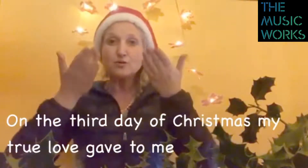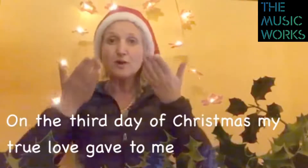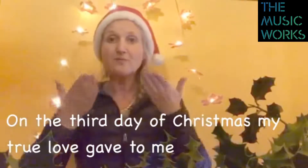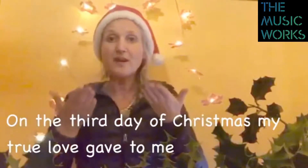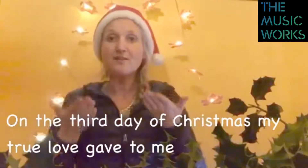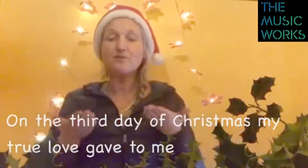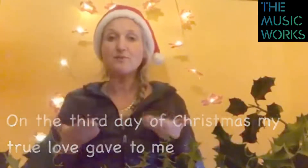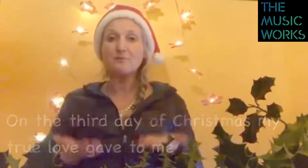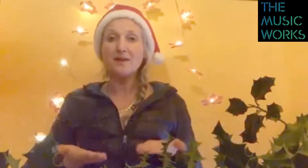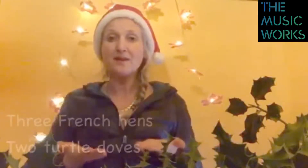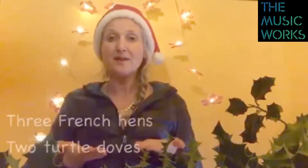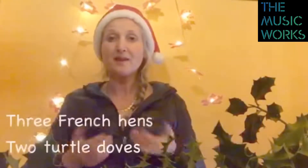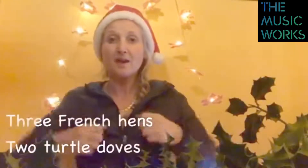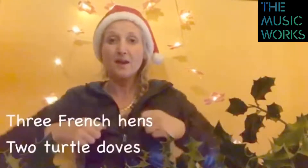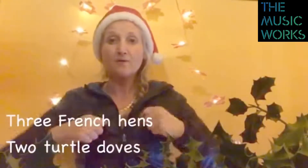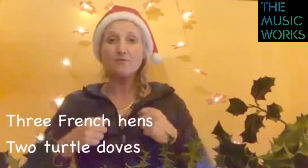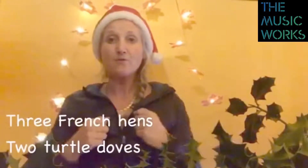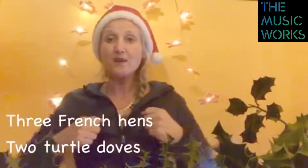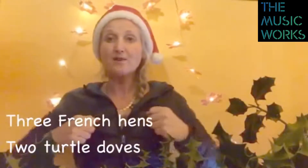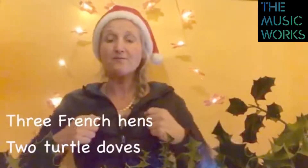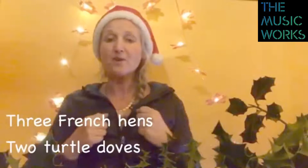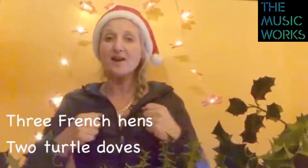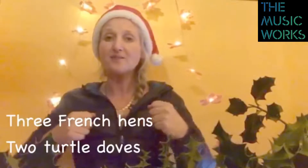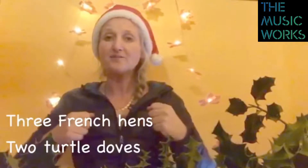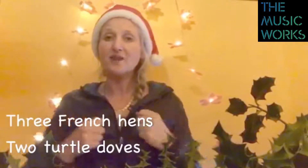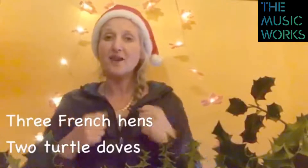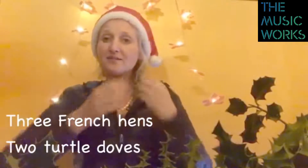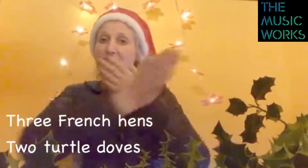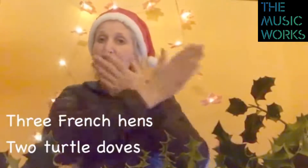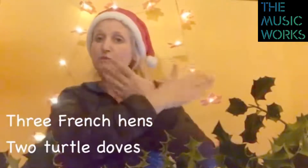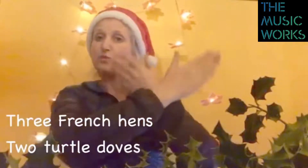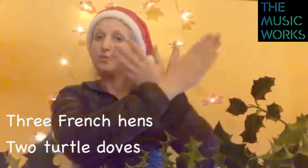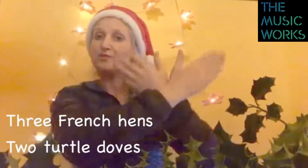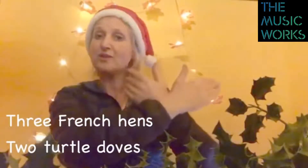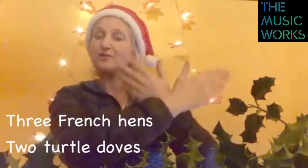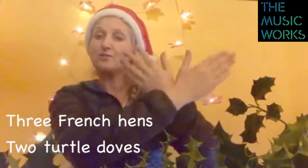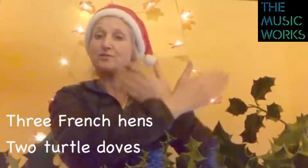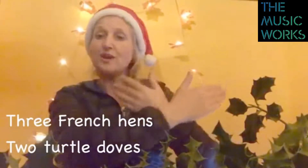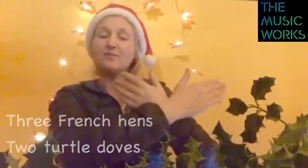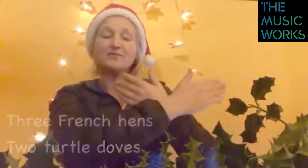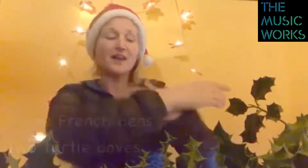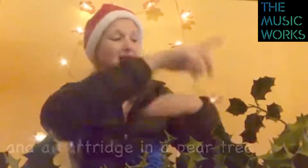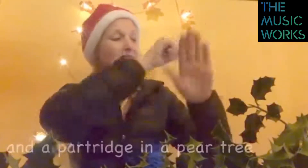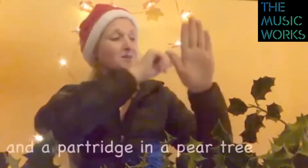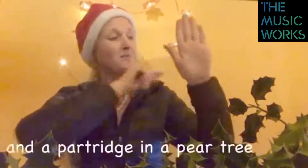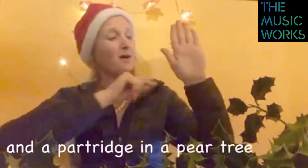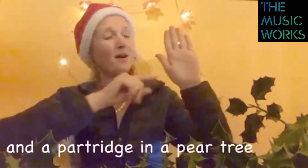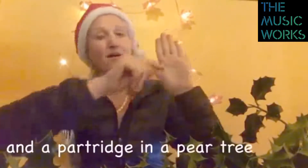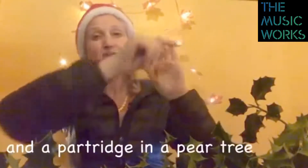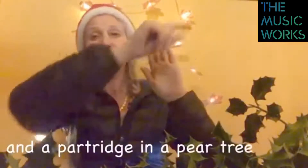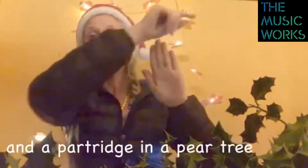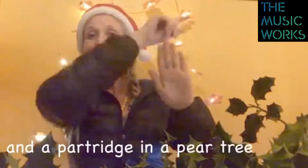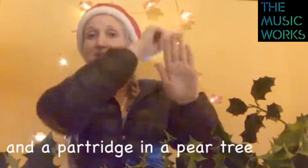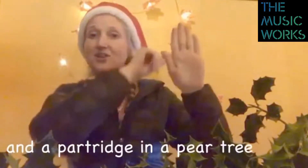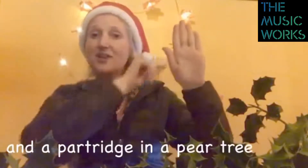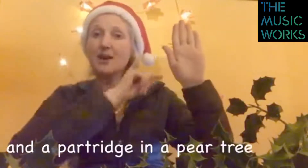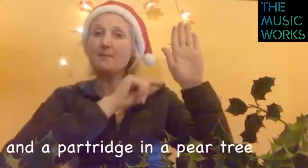love gave to me 3 French hens, 2 turtle doves, and a partridge in a